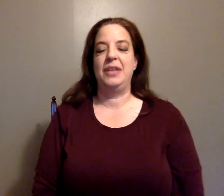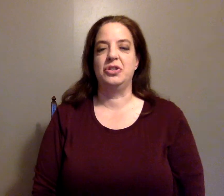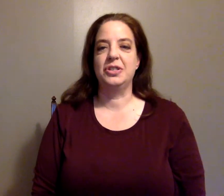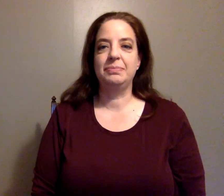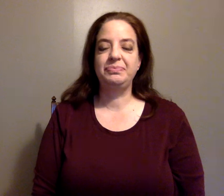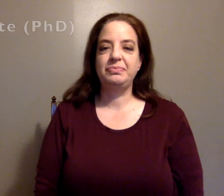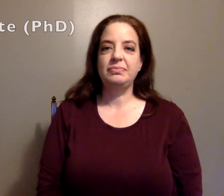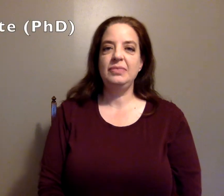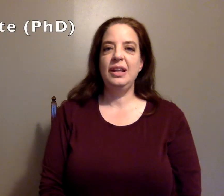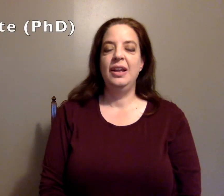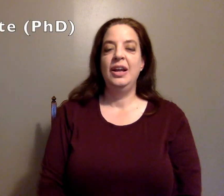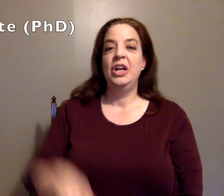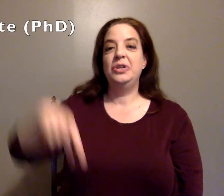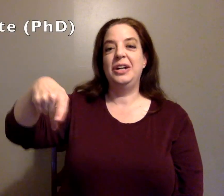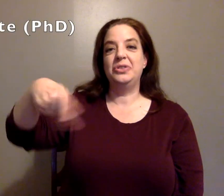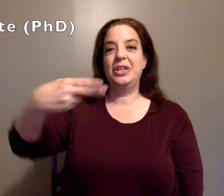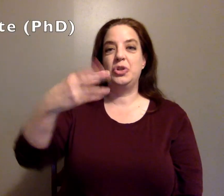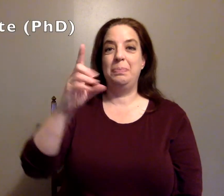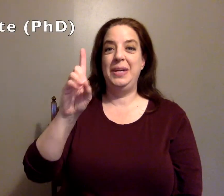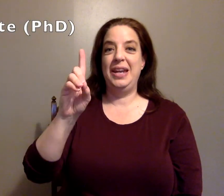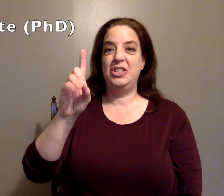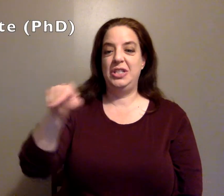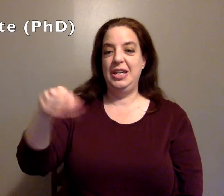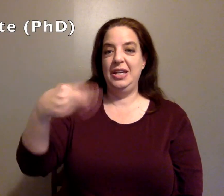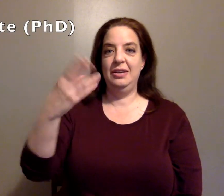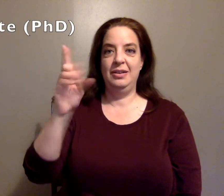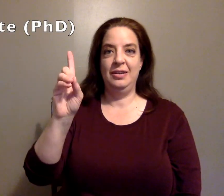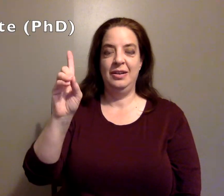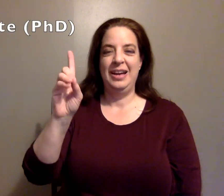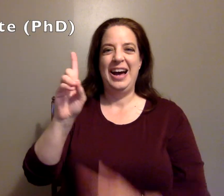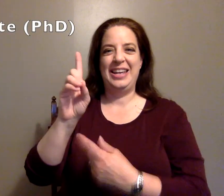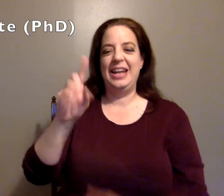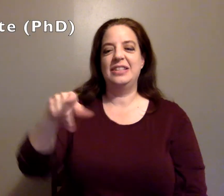masters. You can also get your PhD. Again, it's not